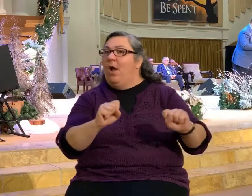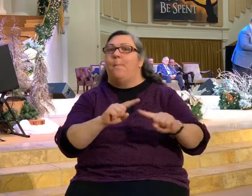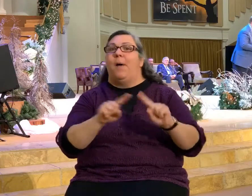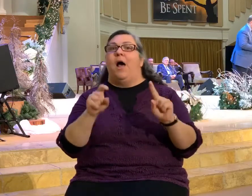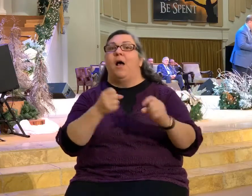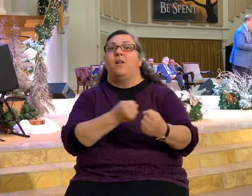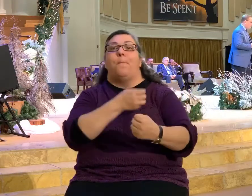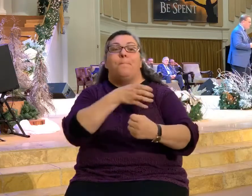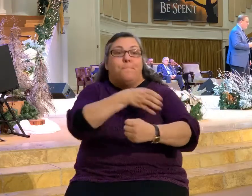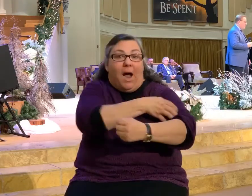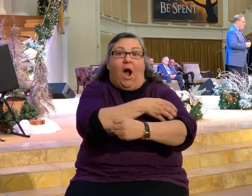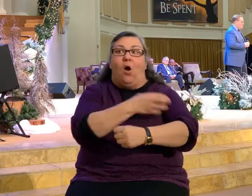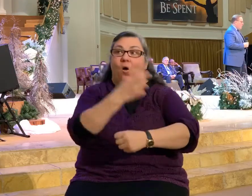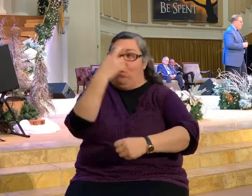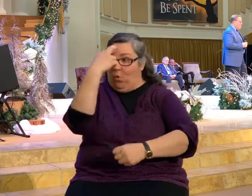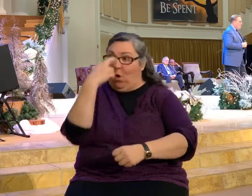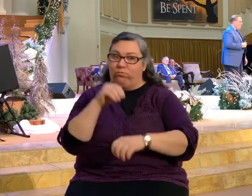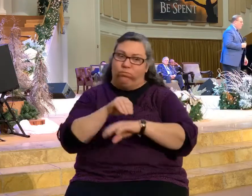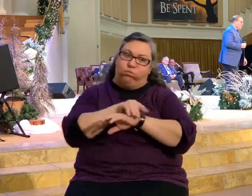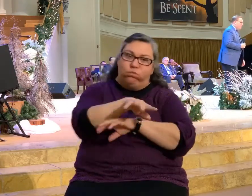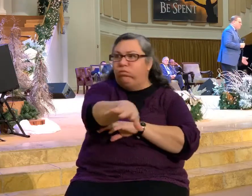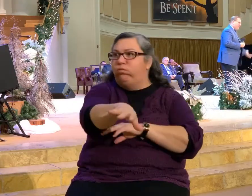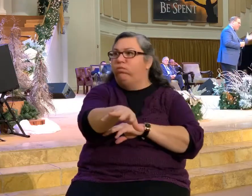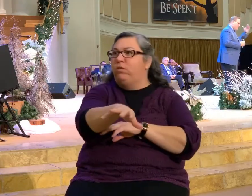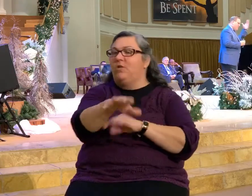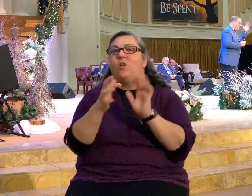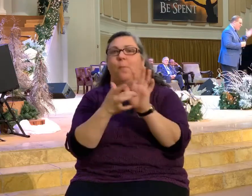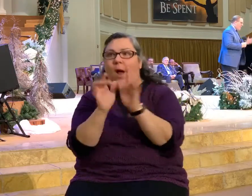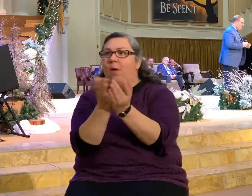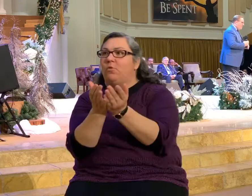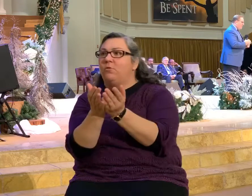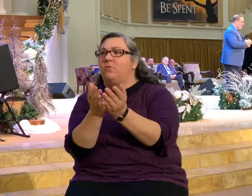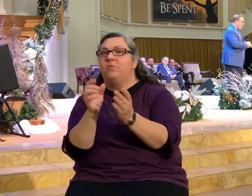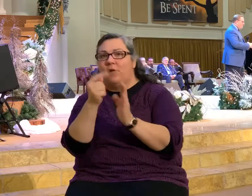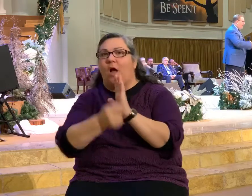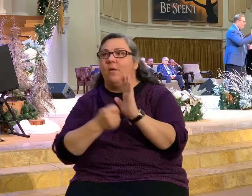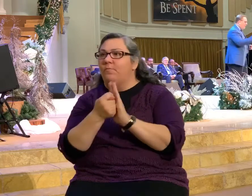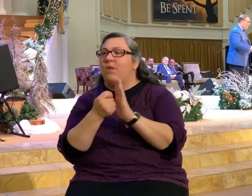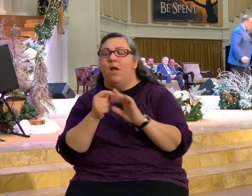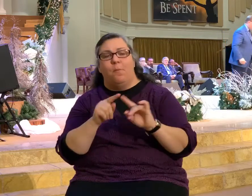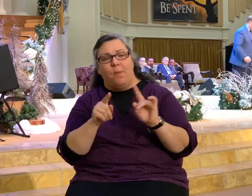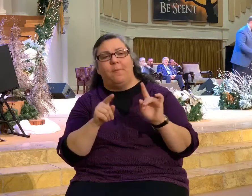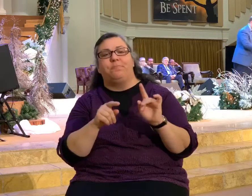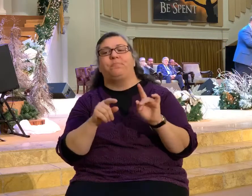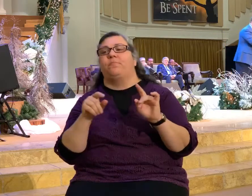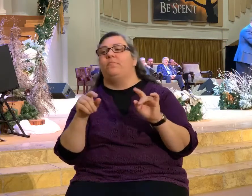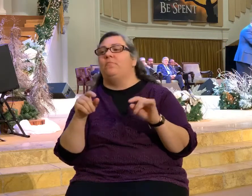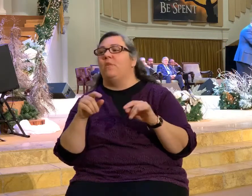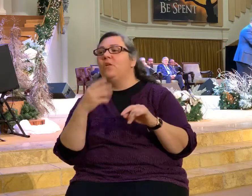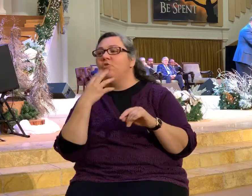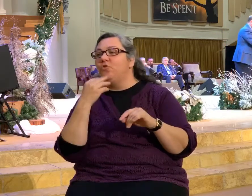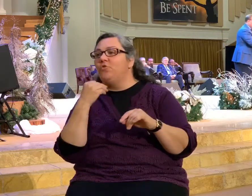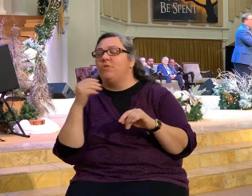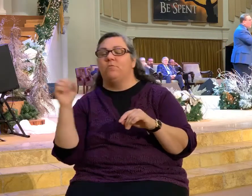the scripture that you read. So when the Jews left, that they had been in power, now they return,